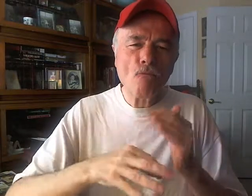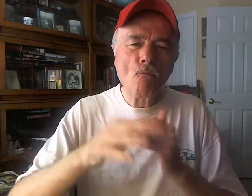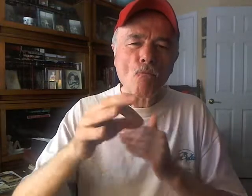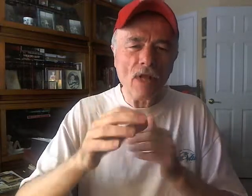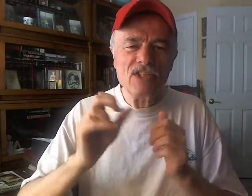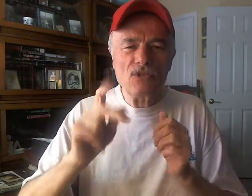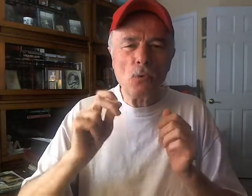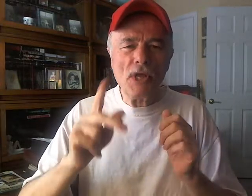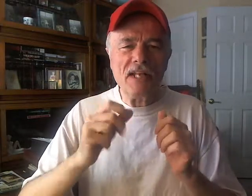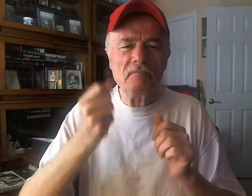it's okay.